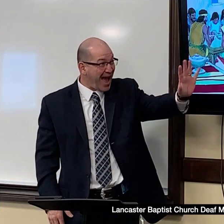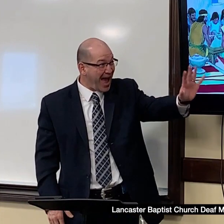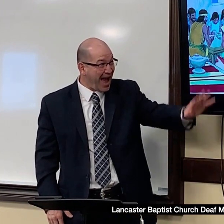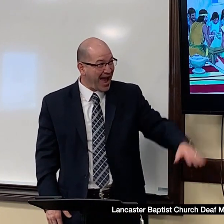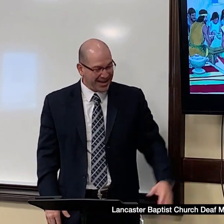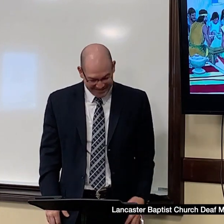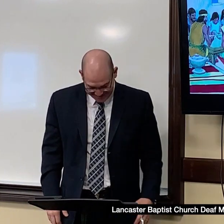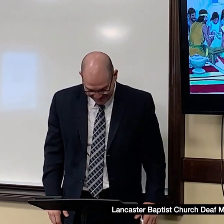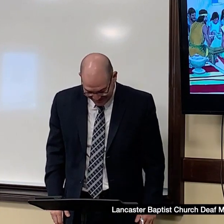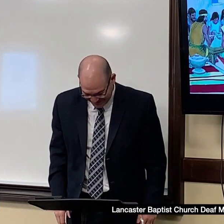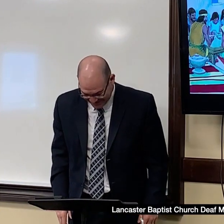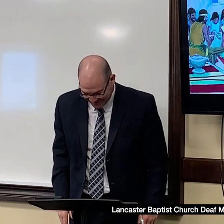so.